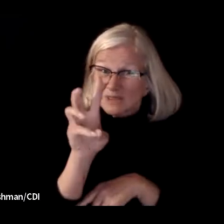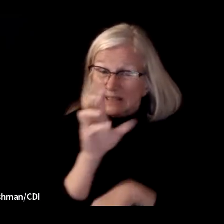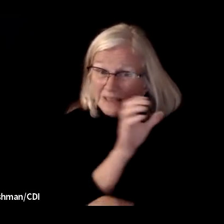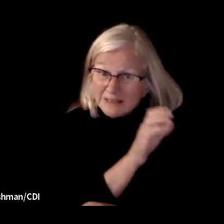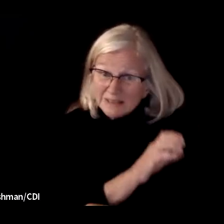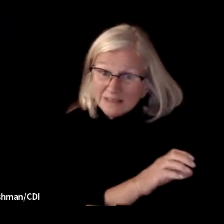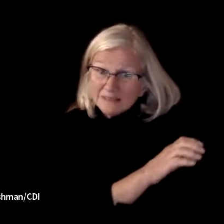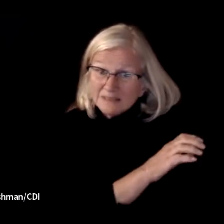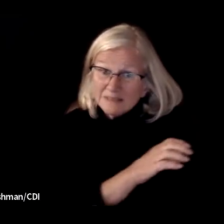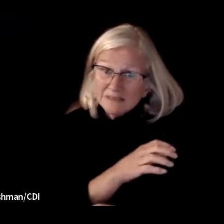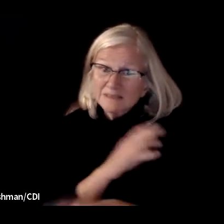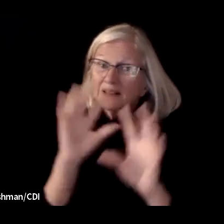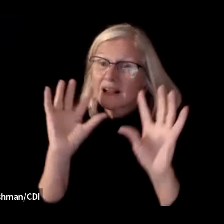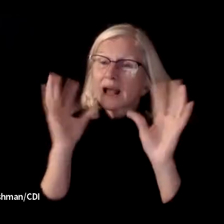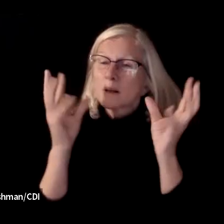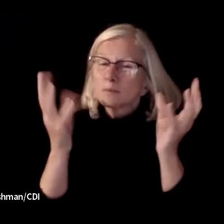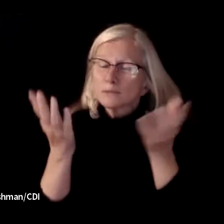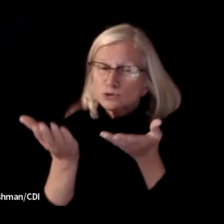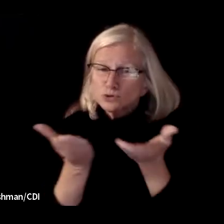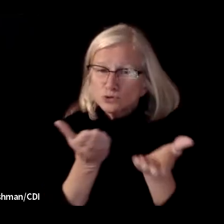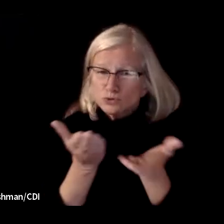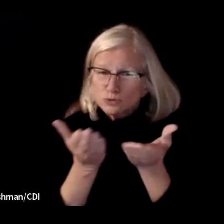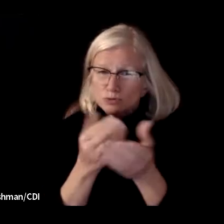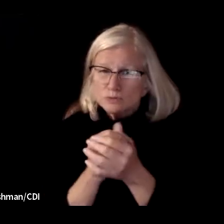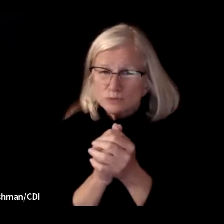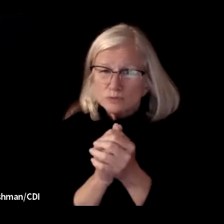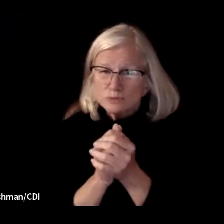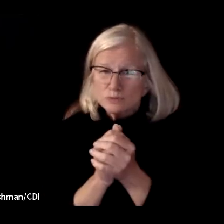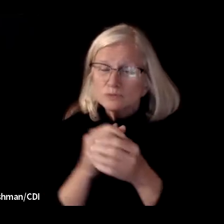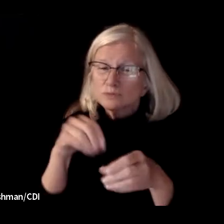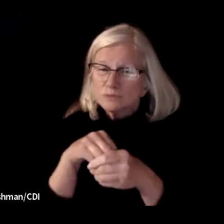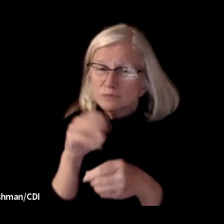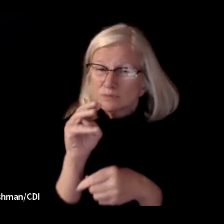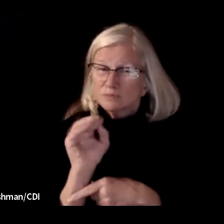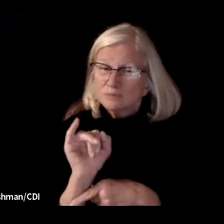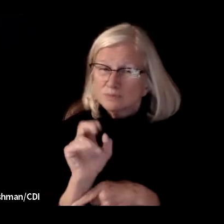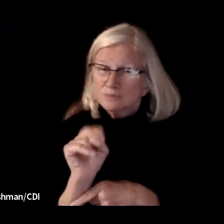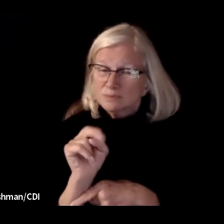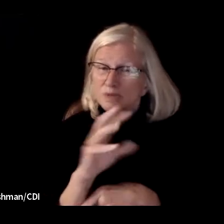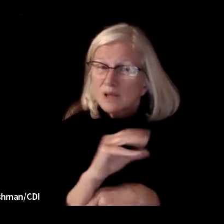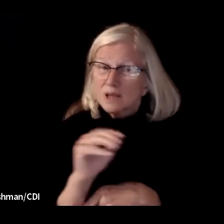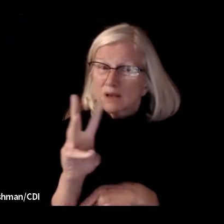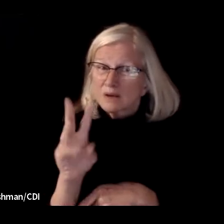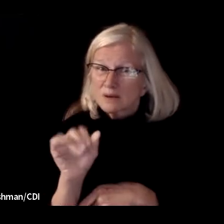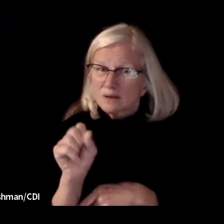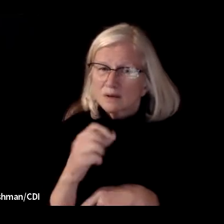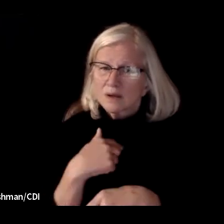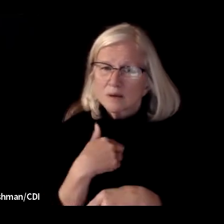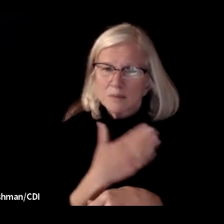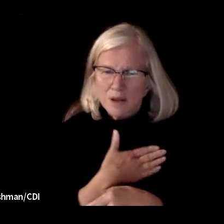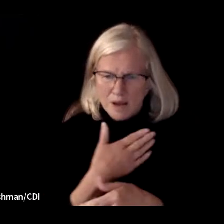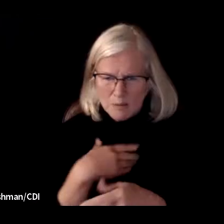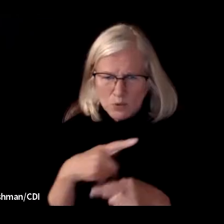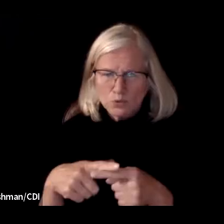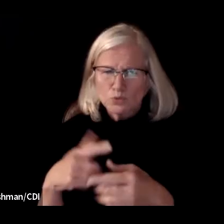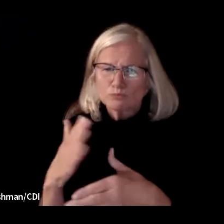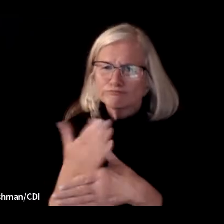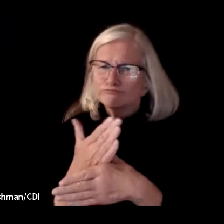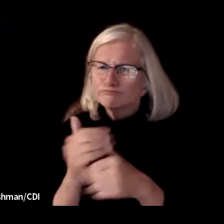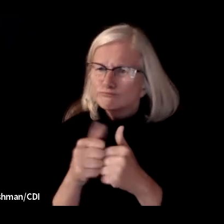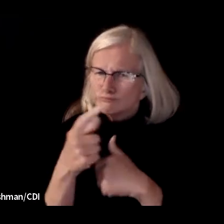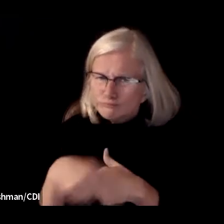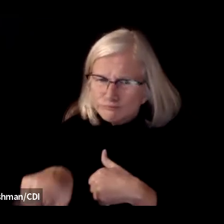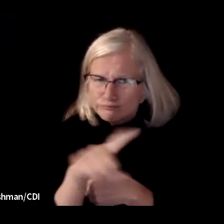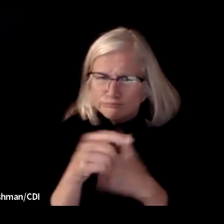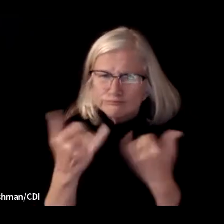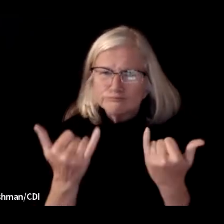most of Minnesota and western Wisconsin. So I want to thank you for having me here today to talk with you. It's been a pretty challenging year. In fact,